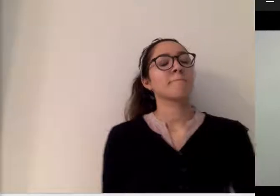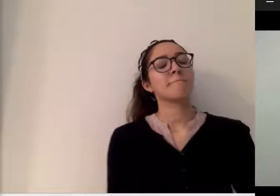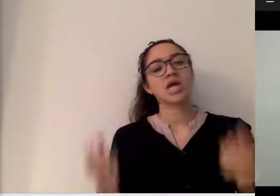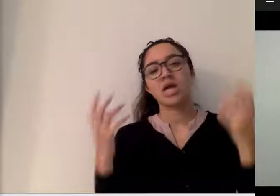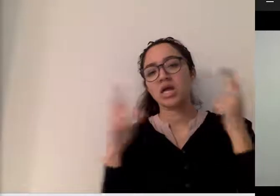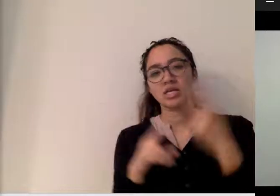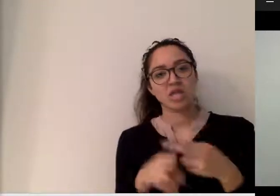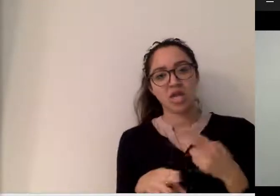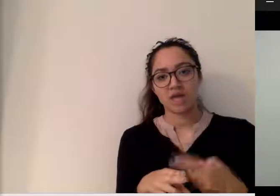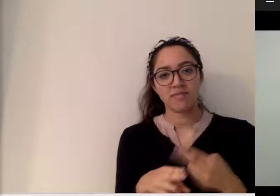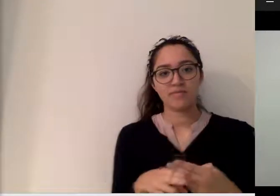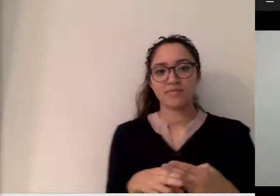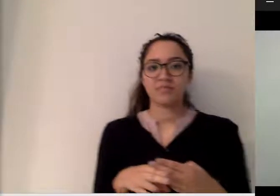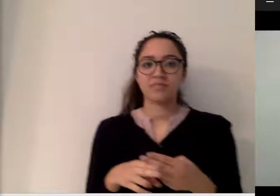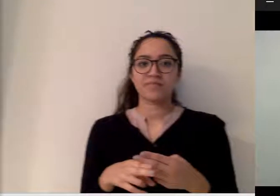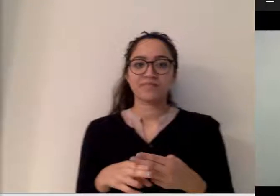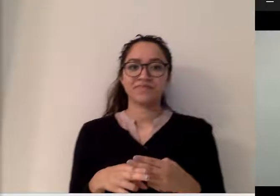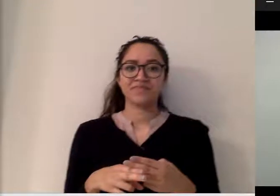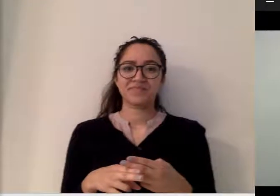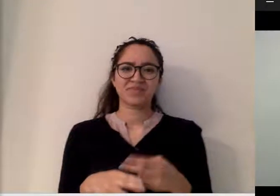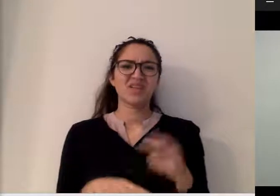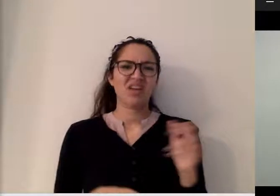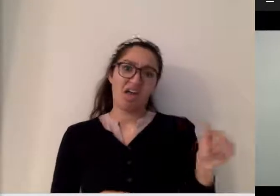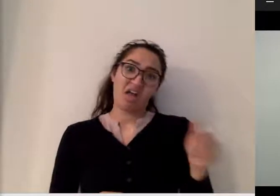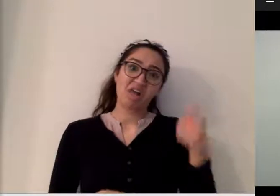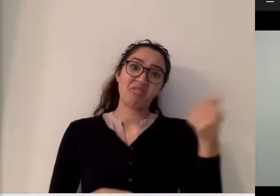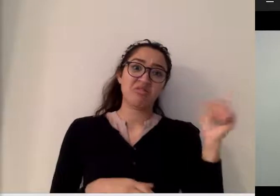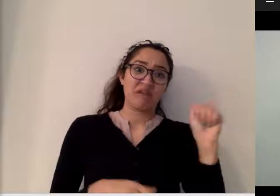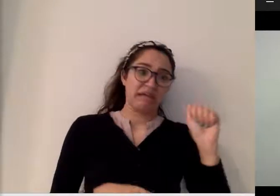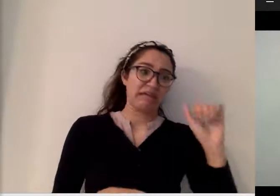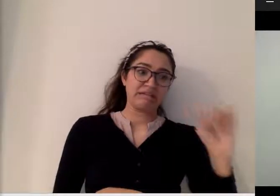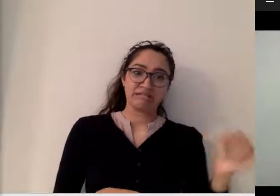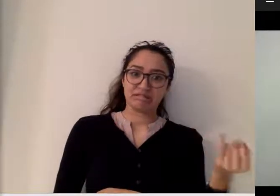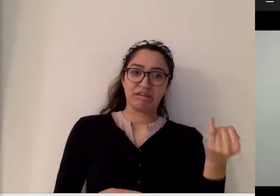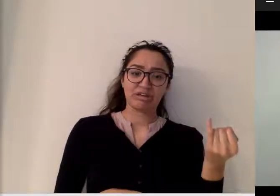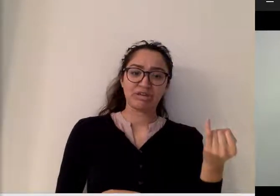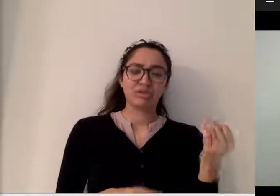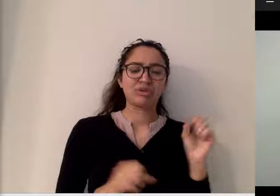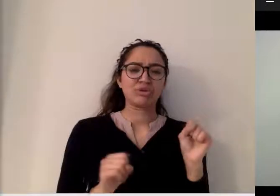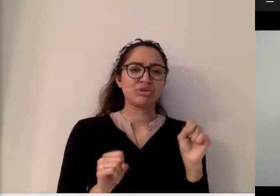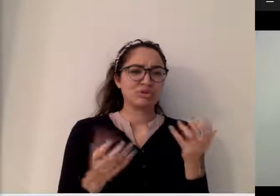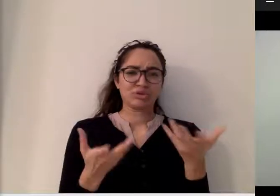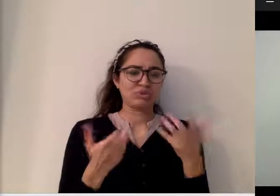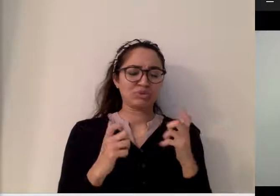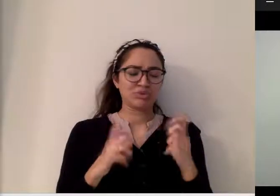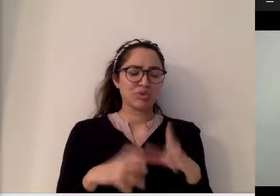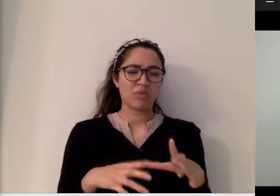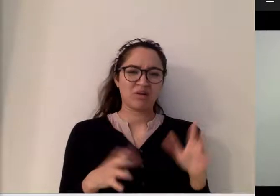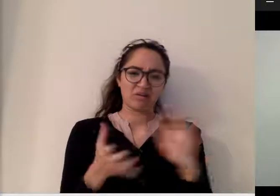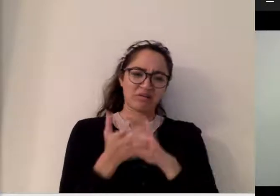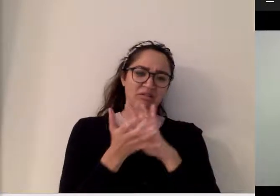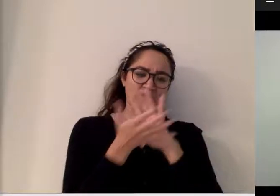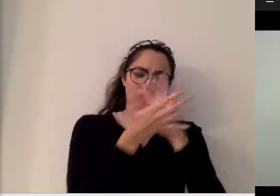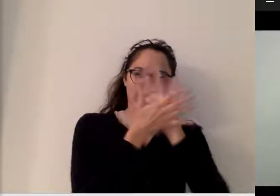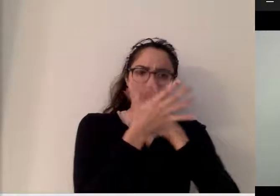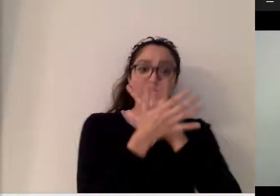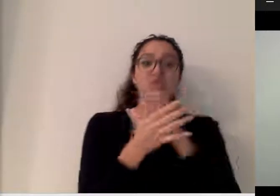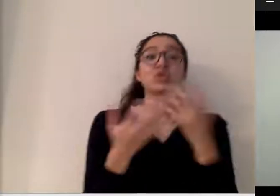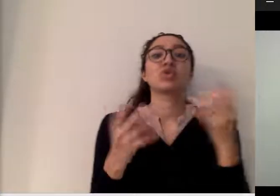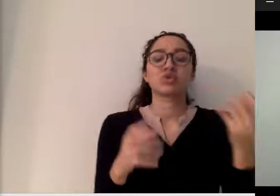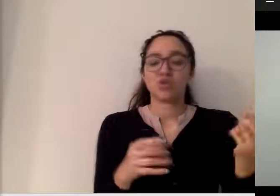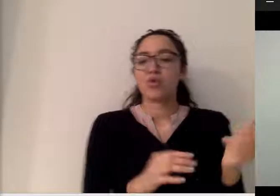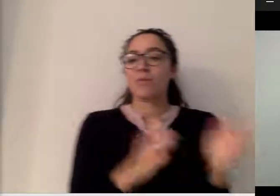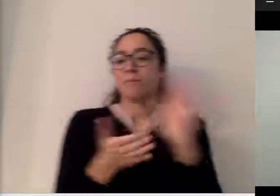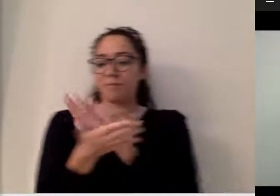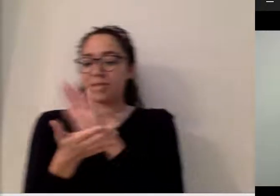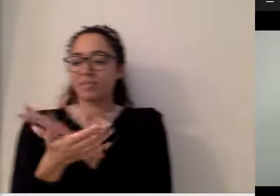there. And so there could be another AJ. You don't want to get that mixed up. So you go back to your little page and you write AJ equals